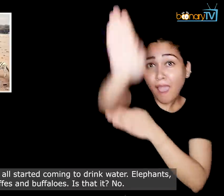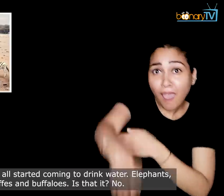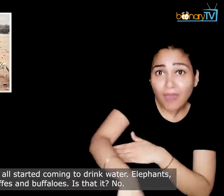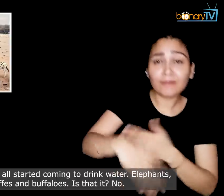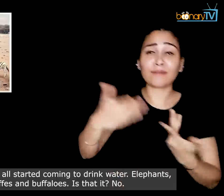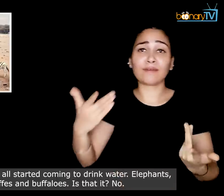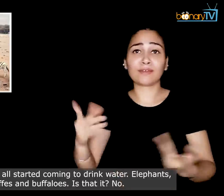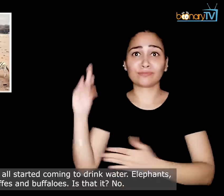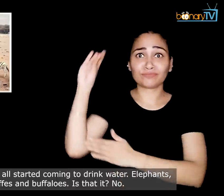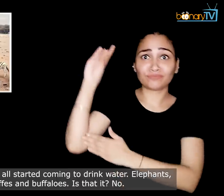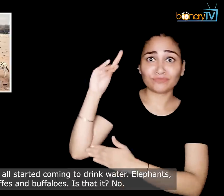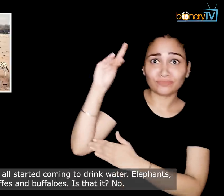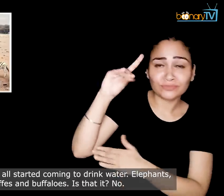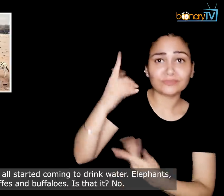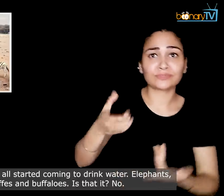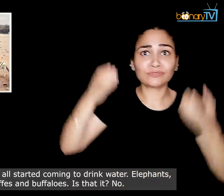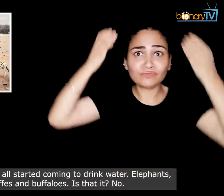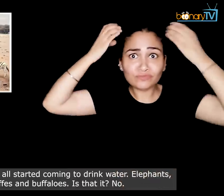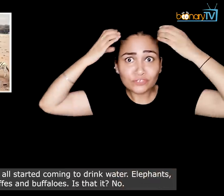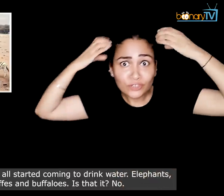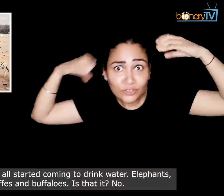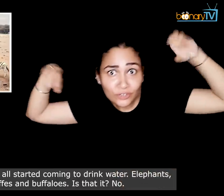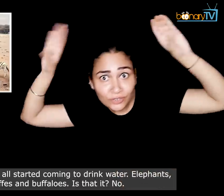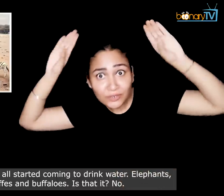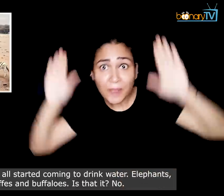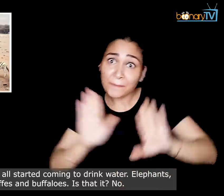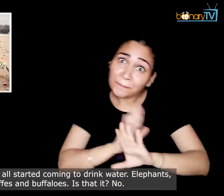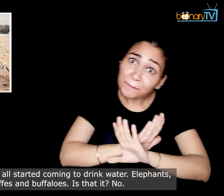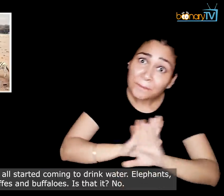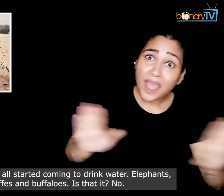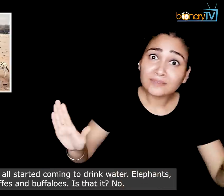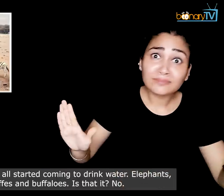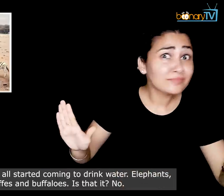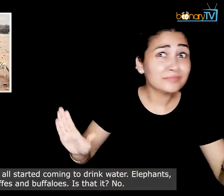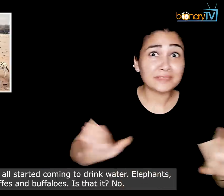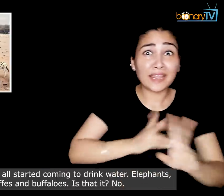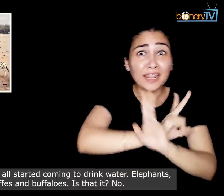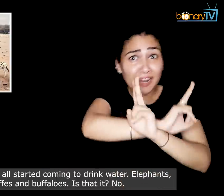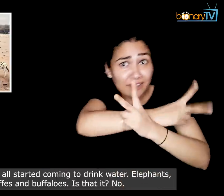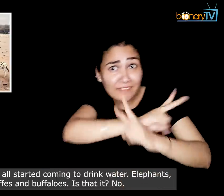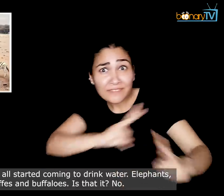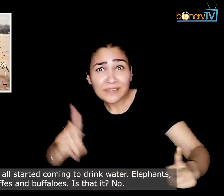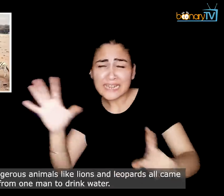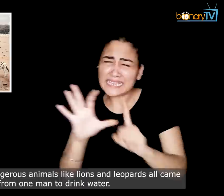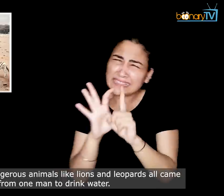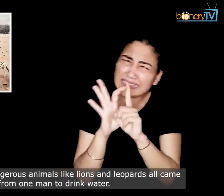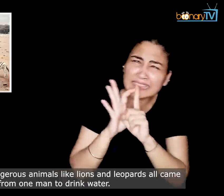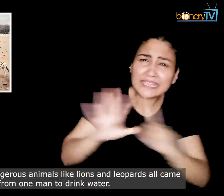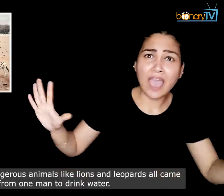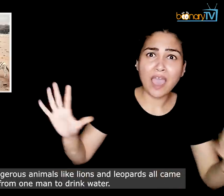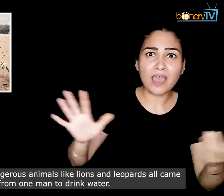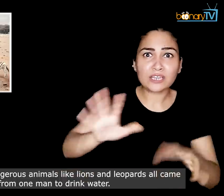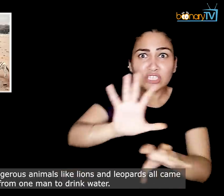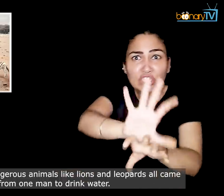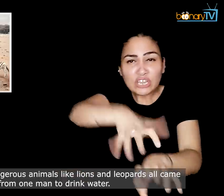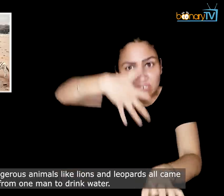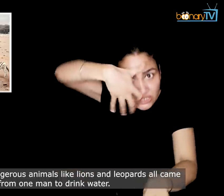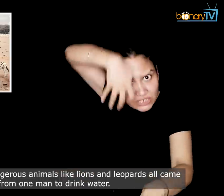Elephants, giraffes, and buffaloes. Is that it? No! Even the most dangerous animals